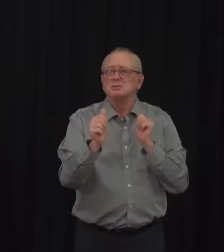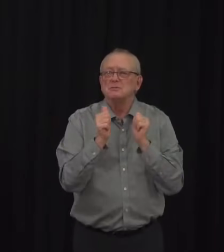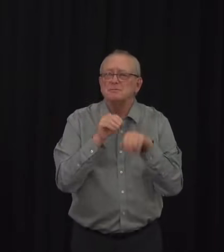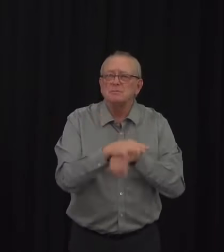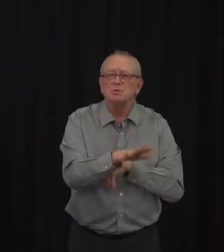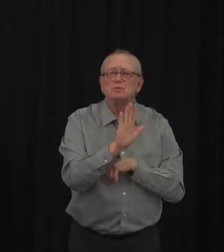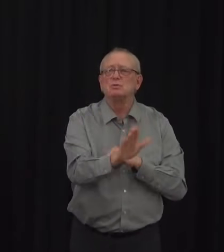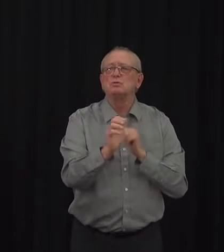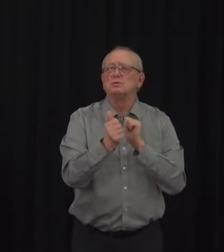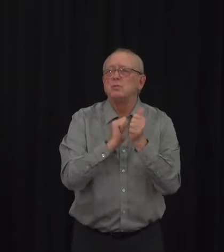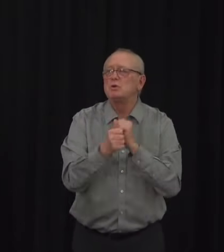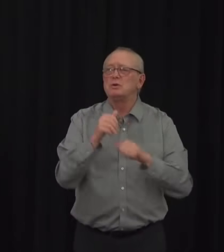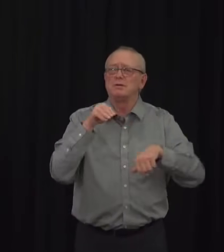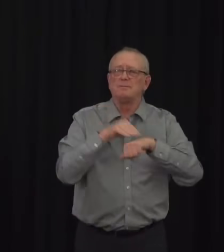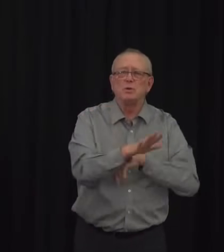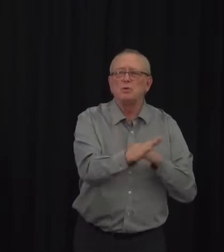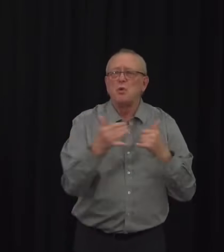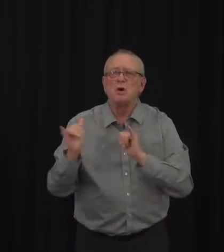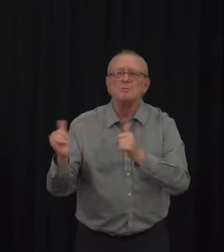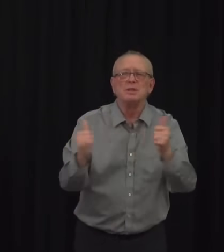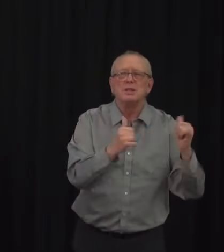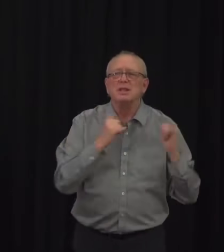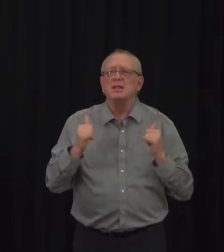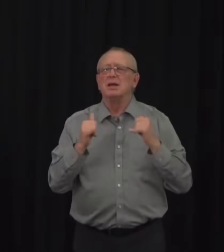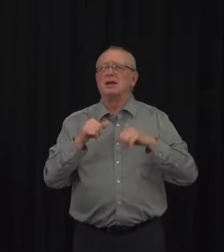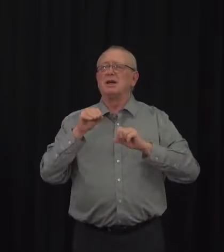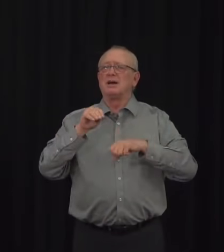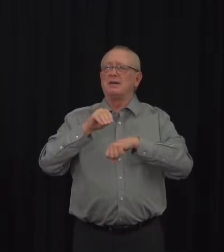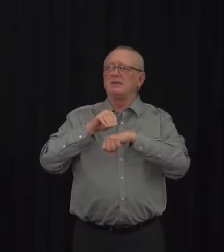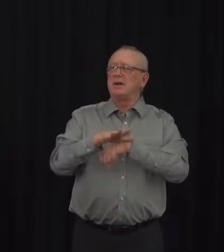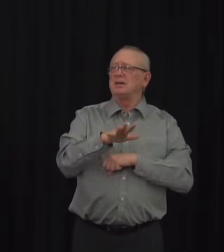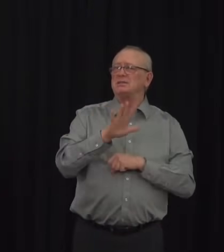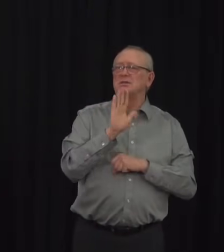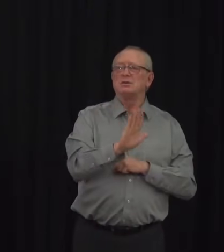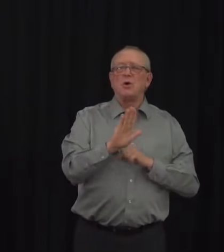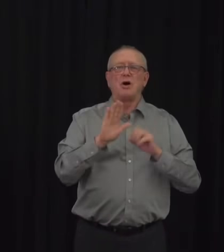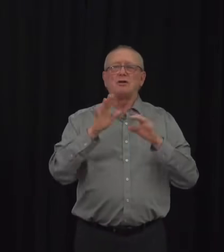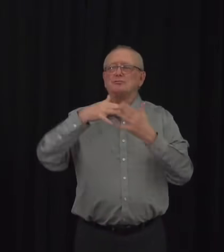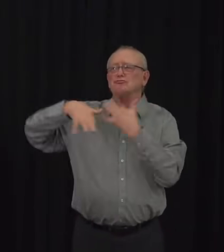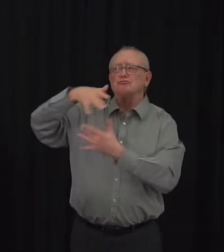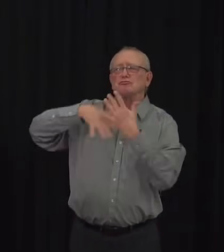their ability to be close to loved ones who may be at risk of severe outcomes.